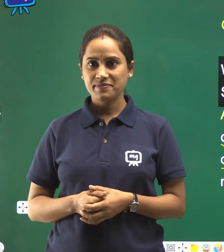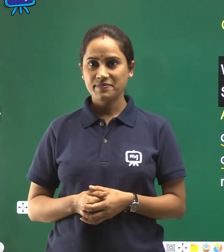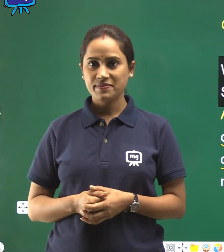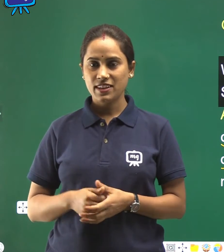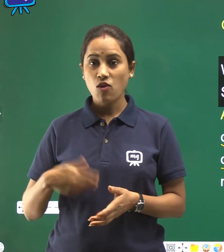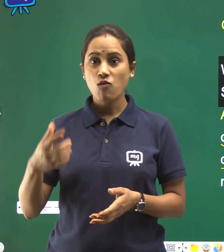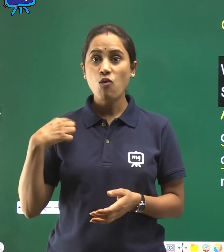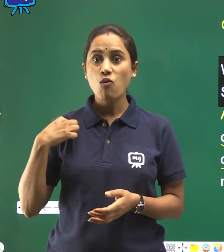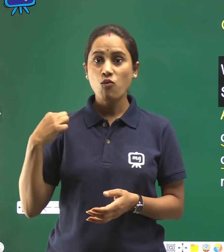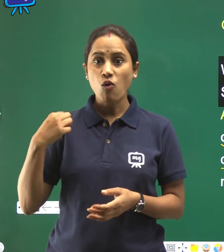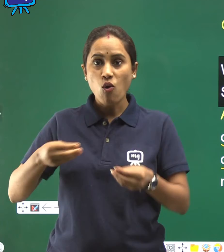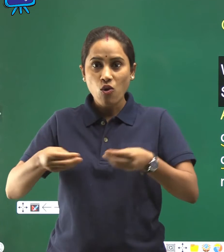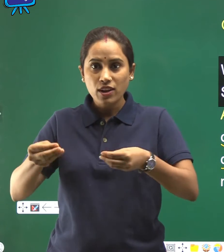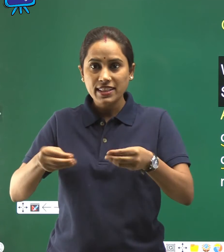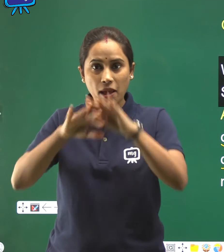for the boutique,